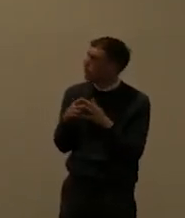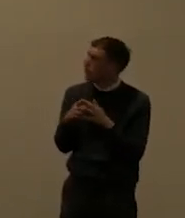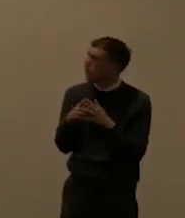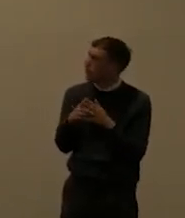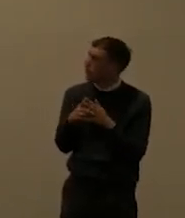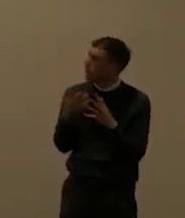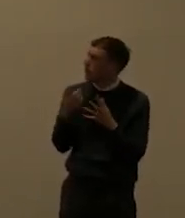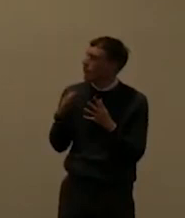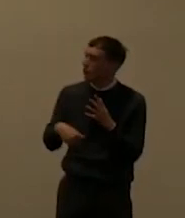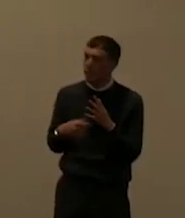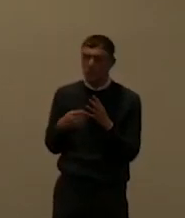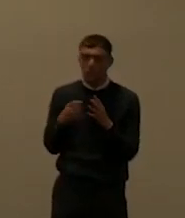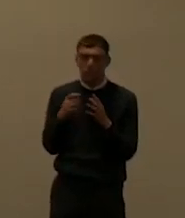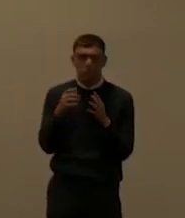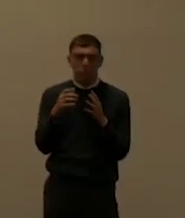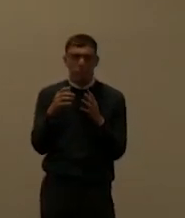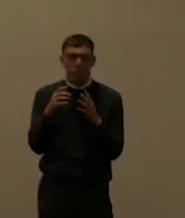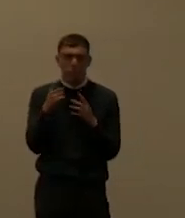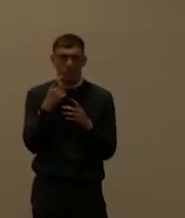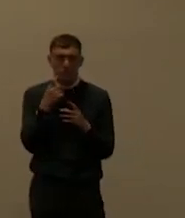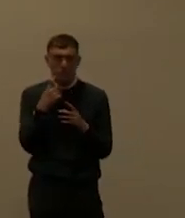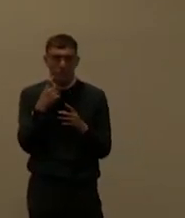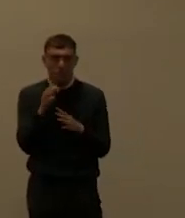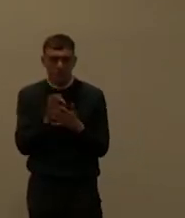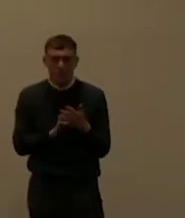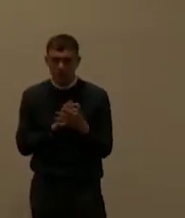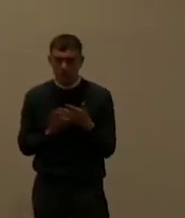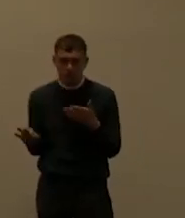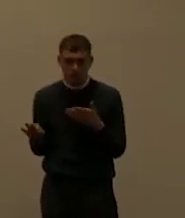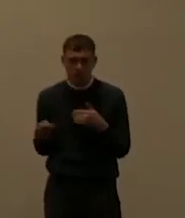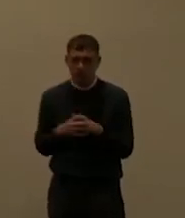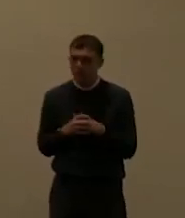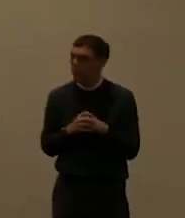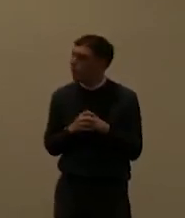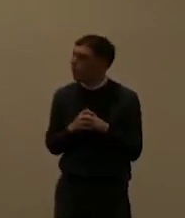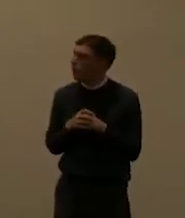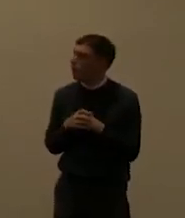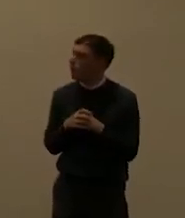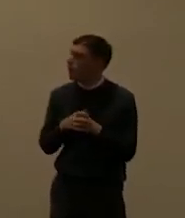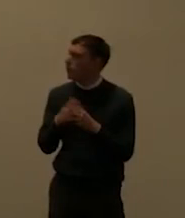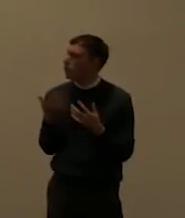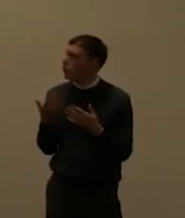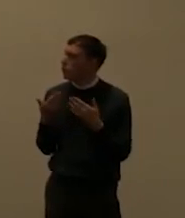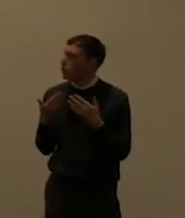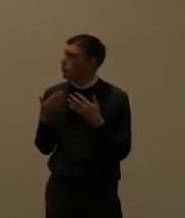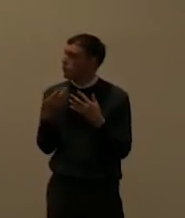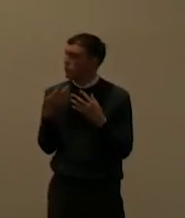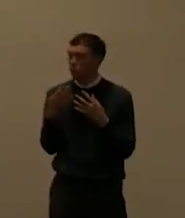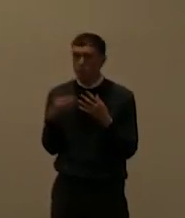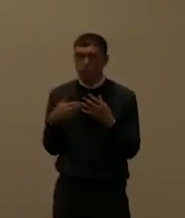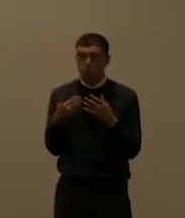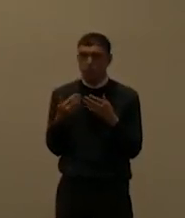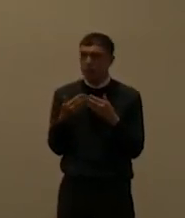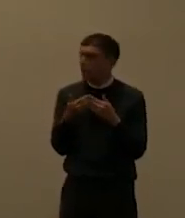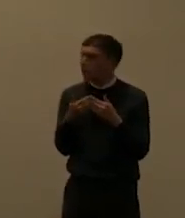architecture perspective, it's much simpler than the version 1. So when you provision more Virtual WAN VPN